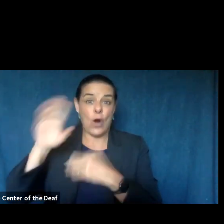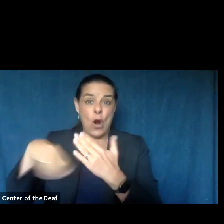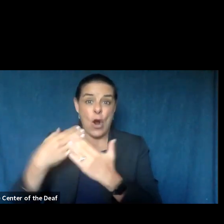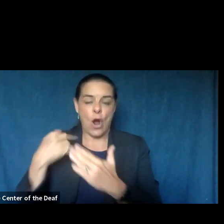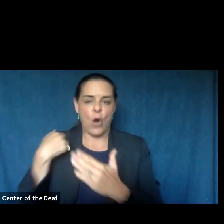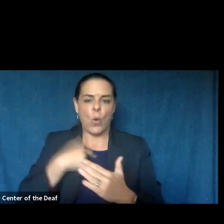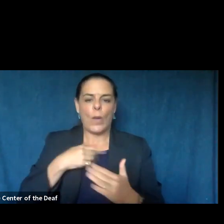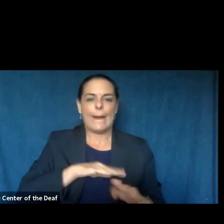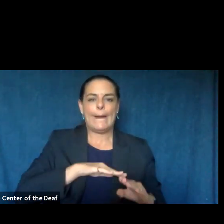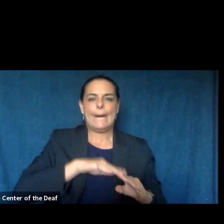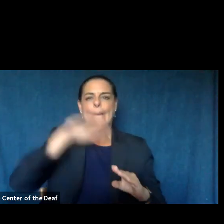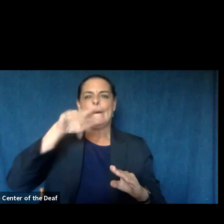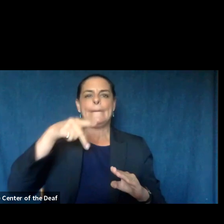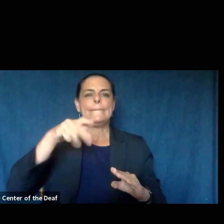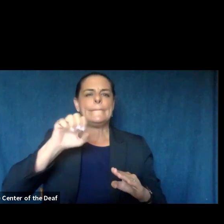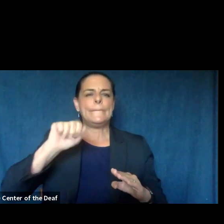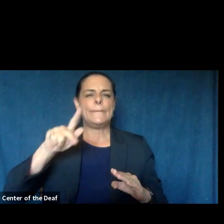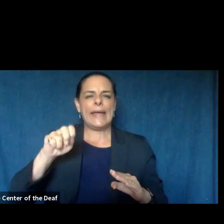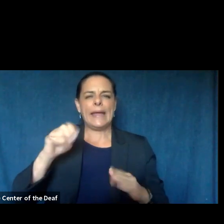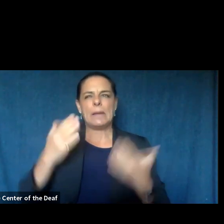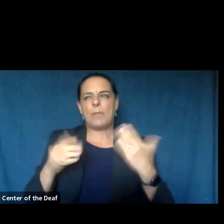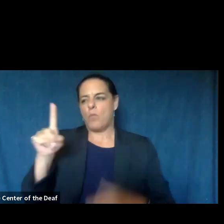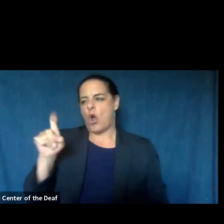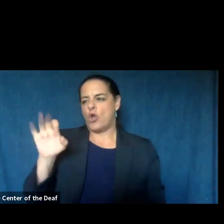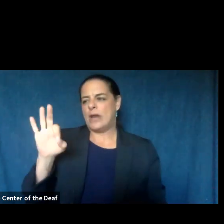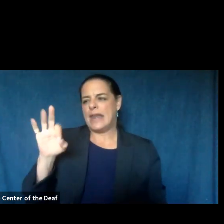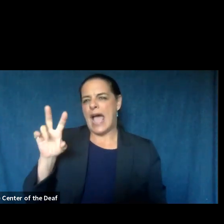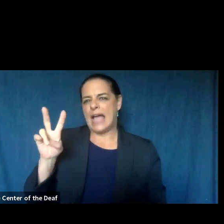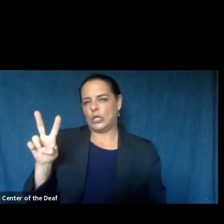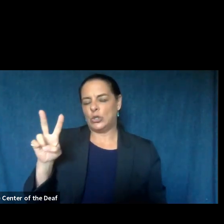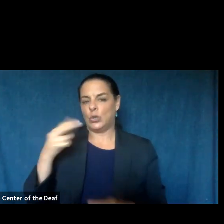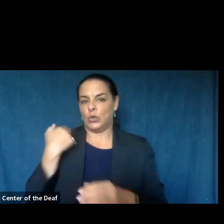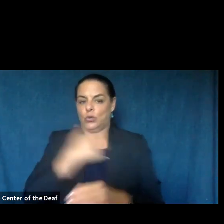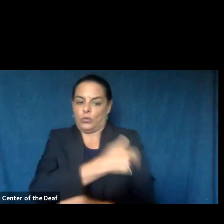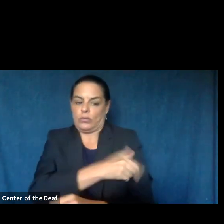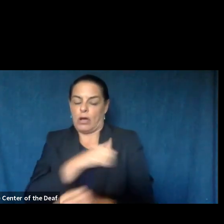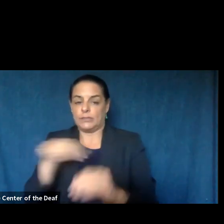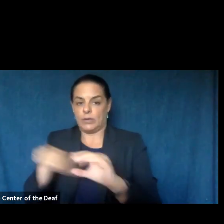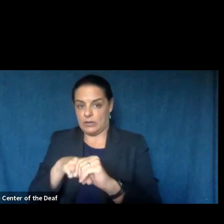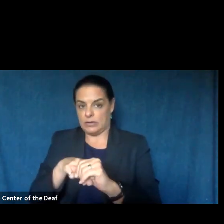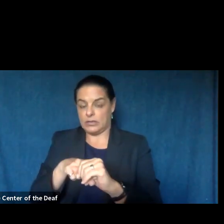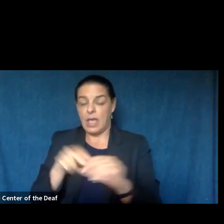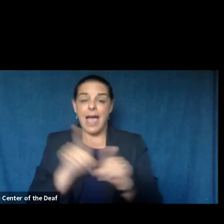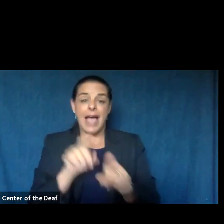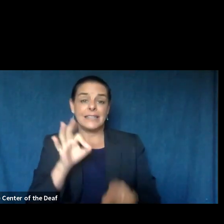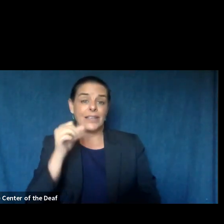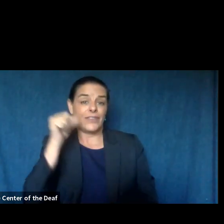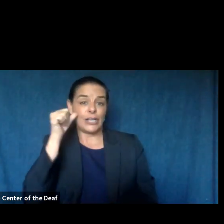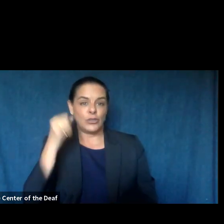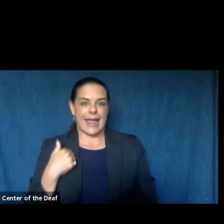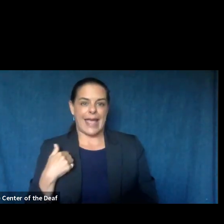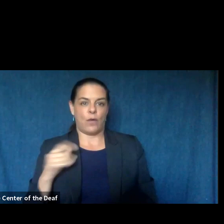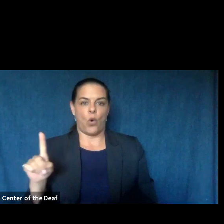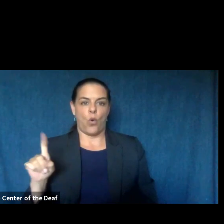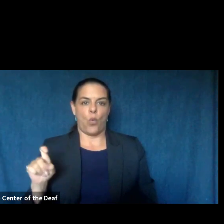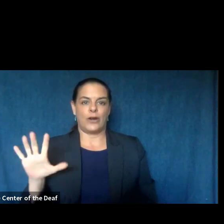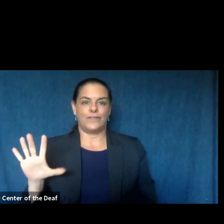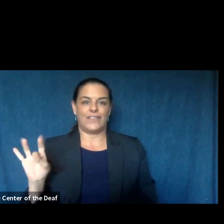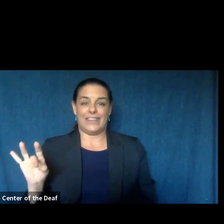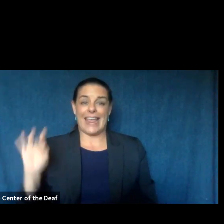2 weeks ago or 10 days ago at about 192 hospitalizations for the region. As of yesterday, we only had